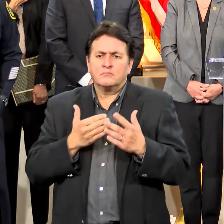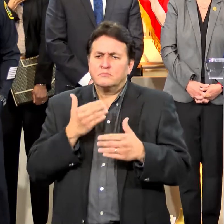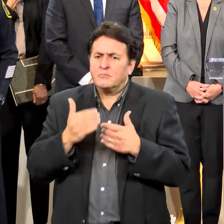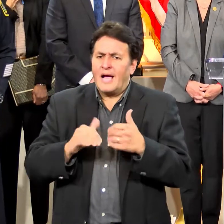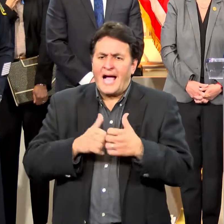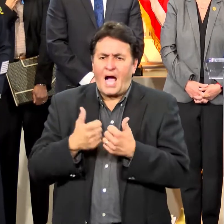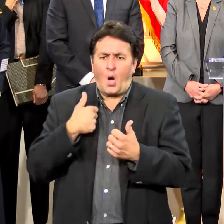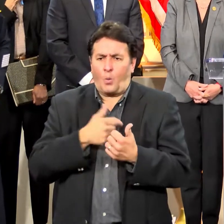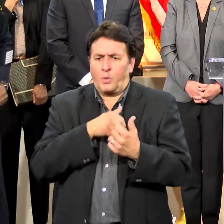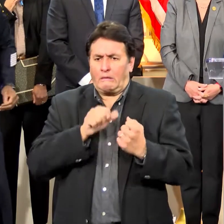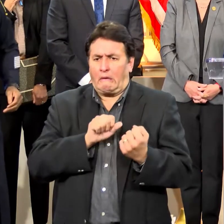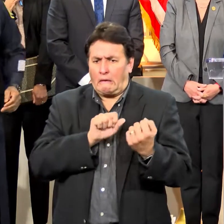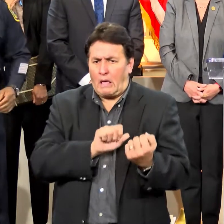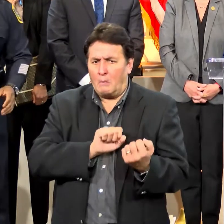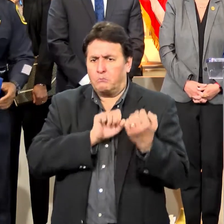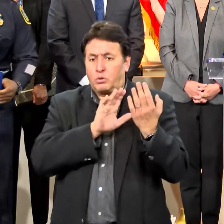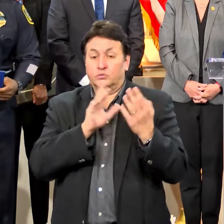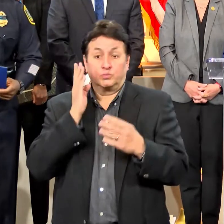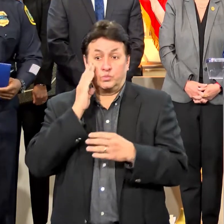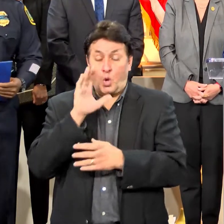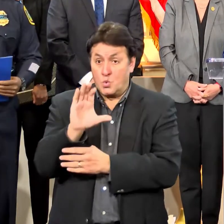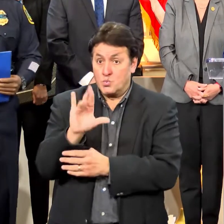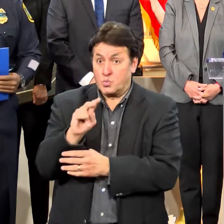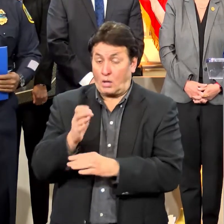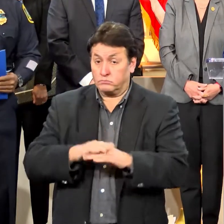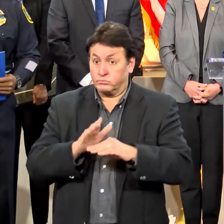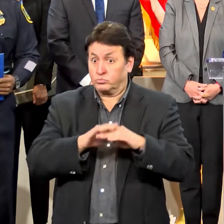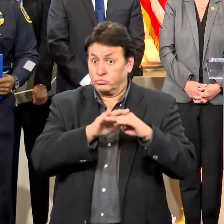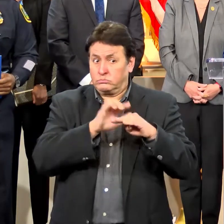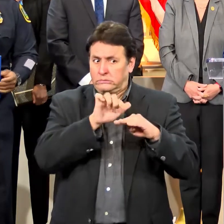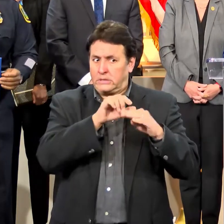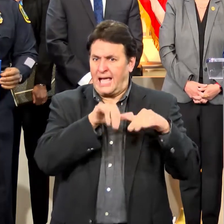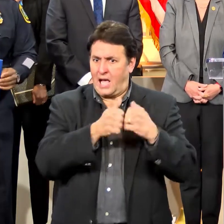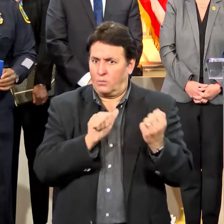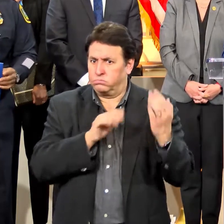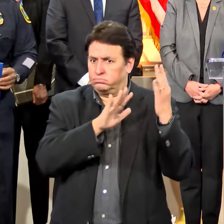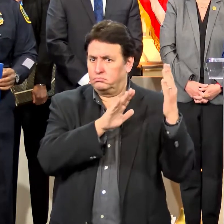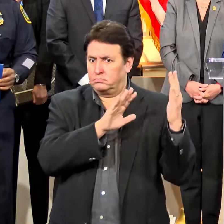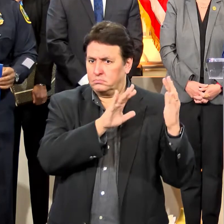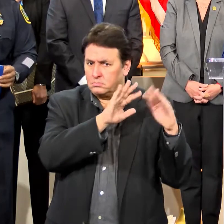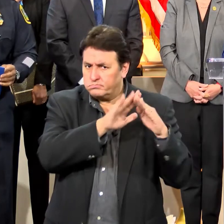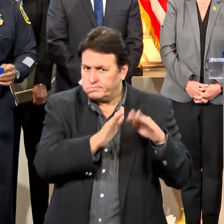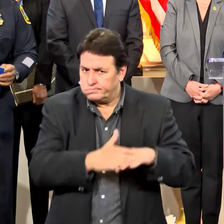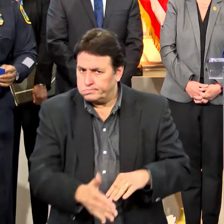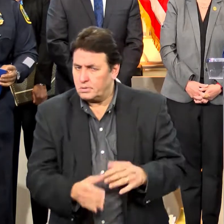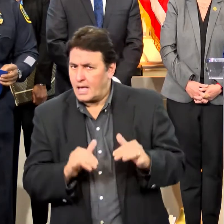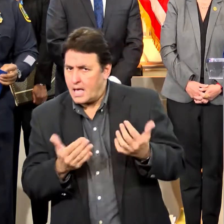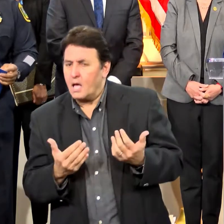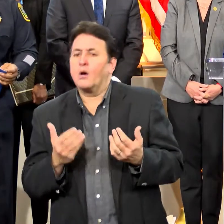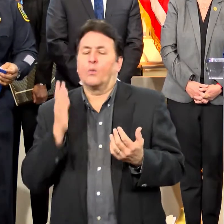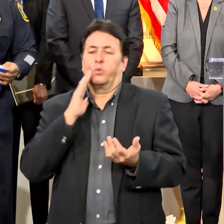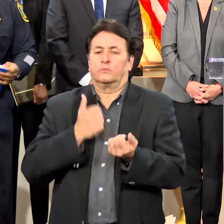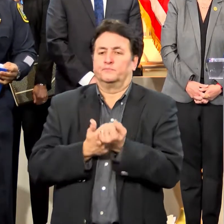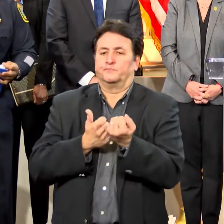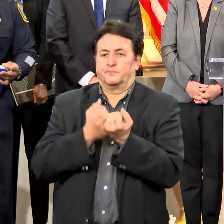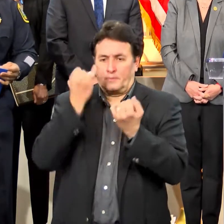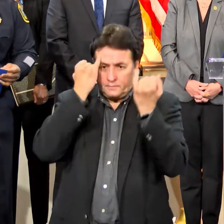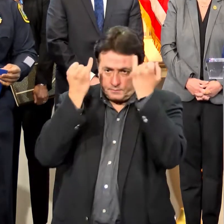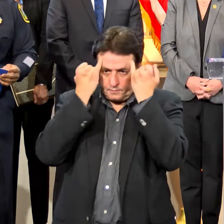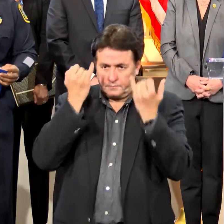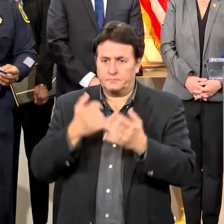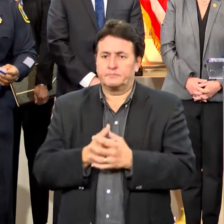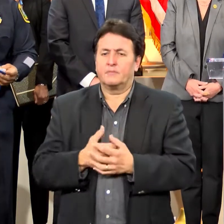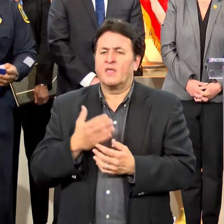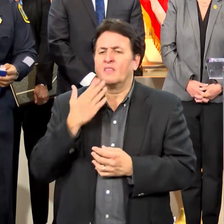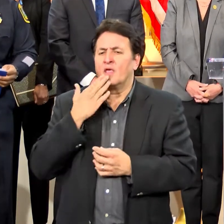rising crime wave that's occurring in our city. And so I want to thank all the persons who have responded.